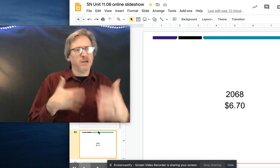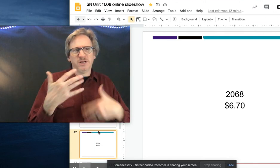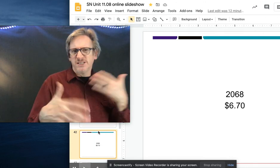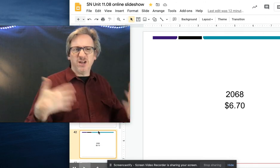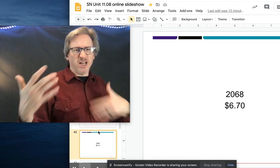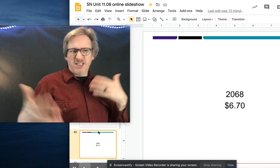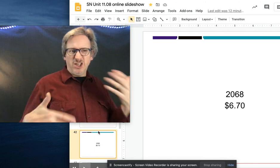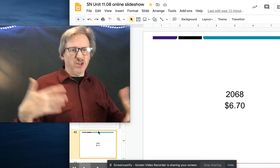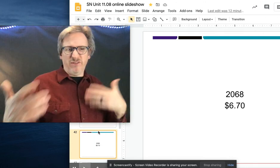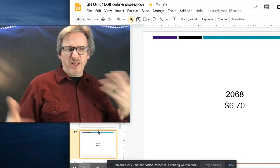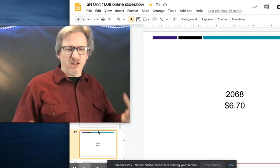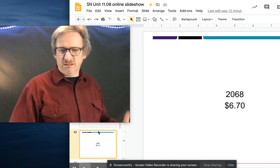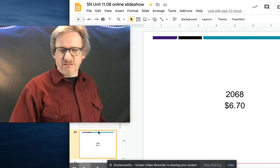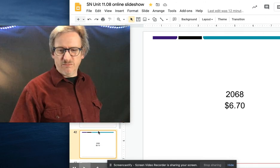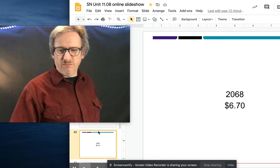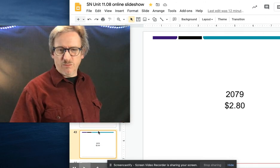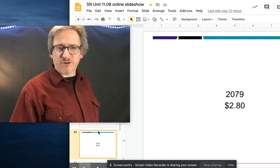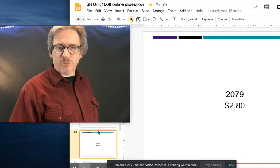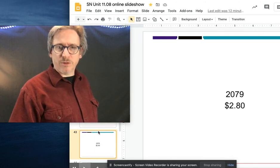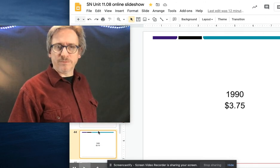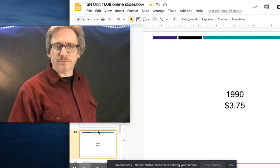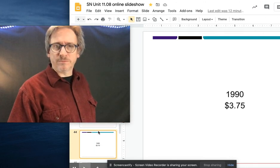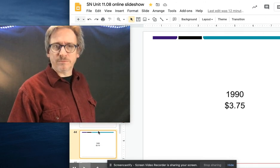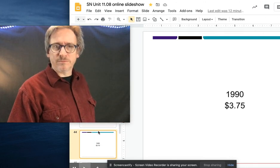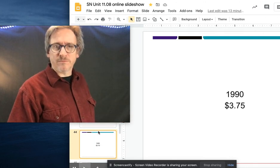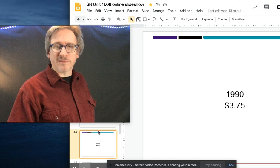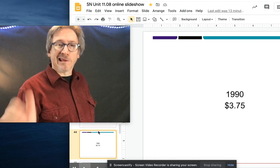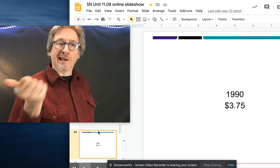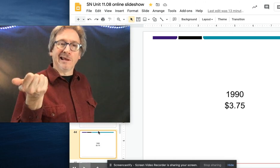work until you feel more comfortable.